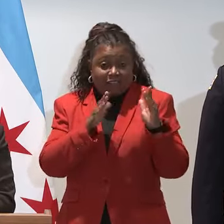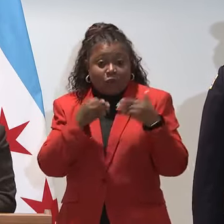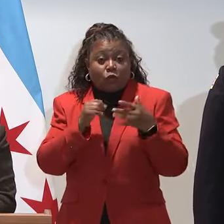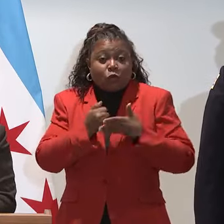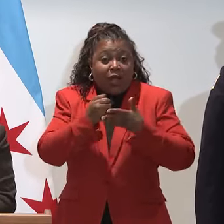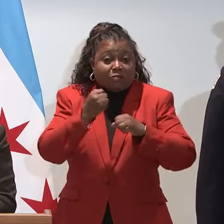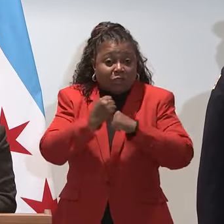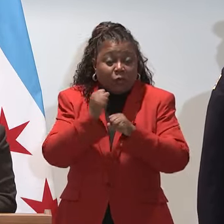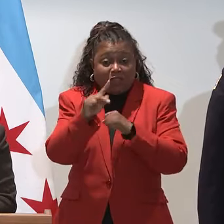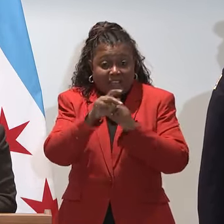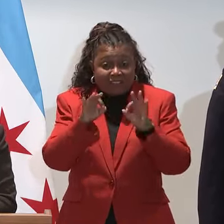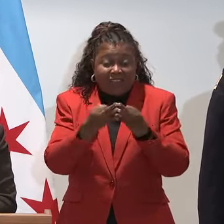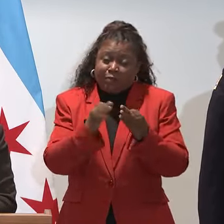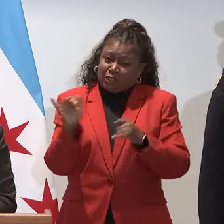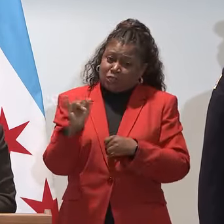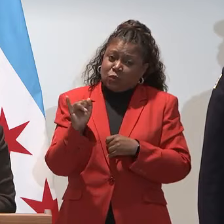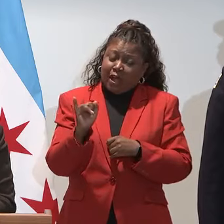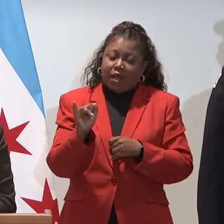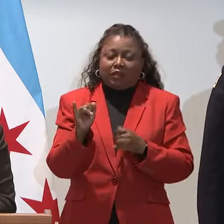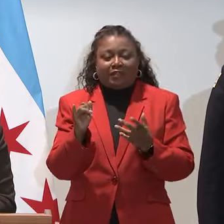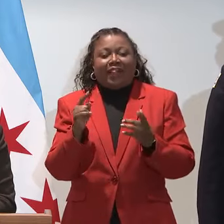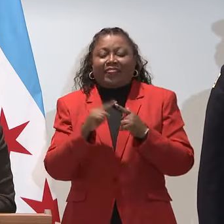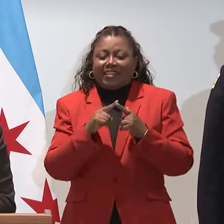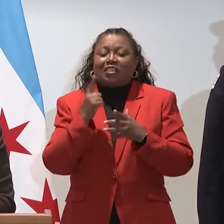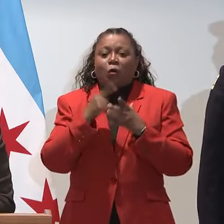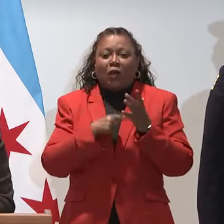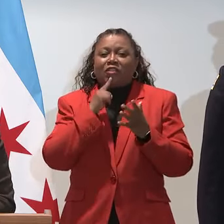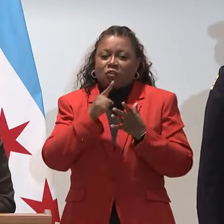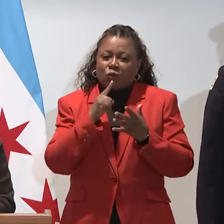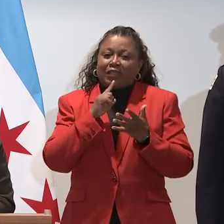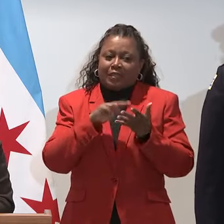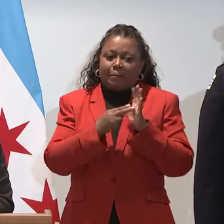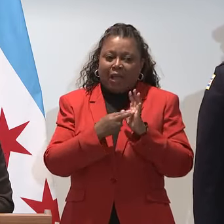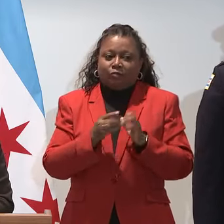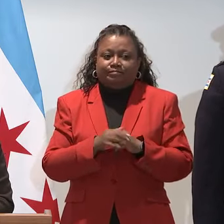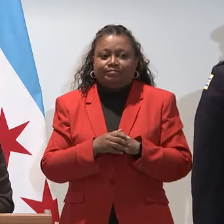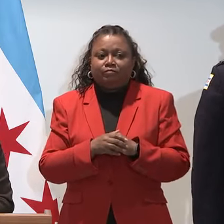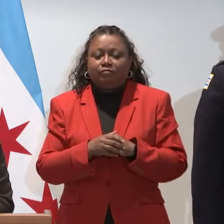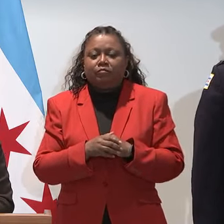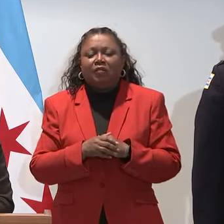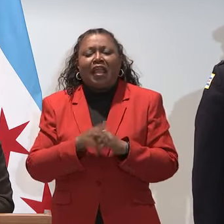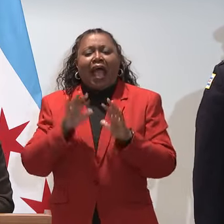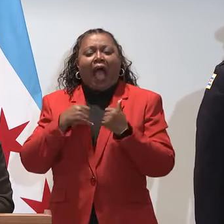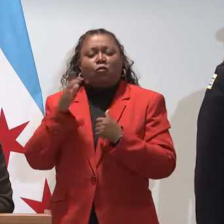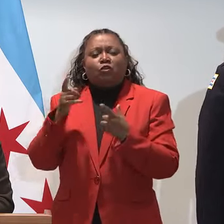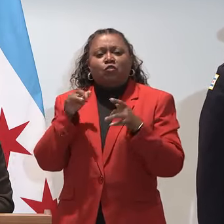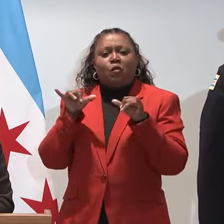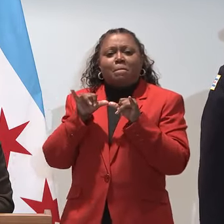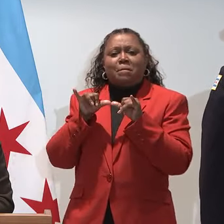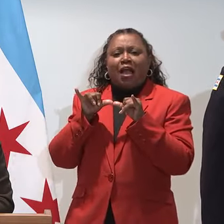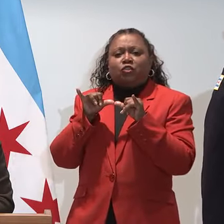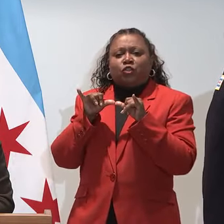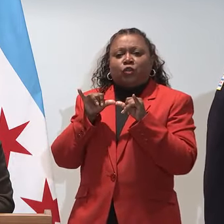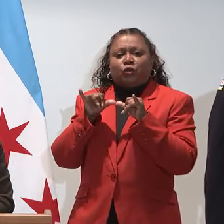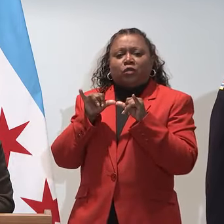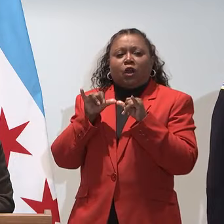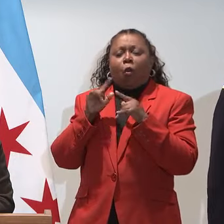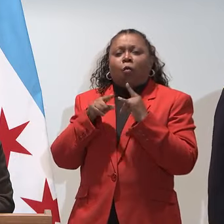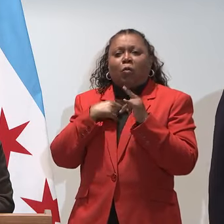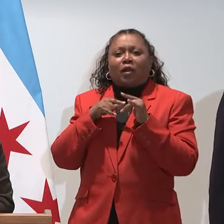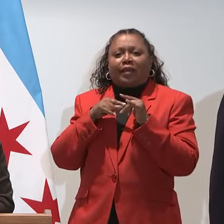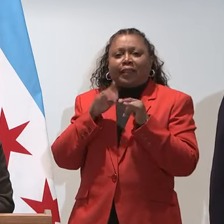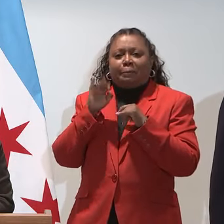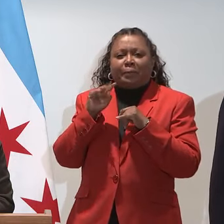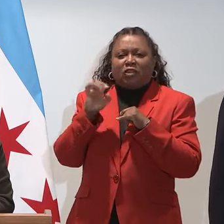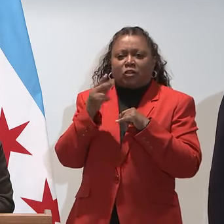to help support their families as well. This is what this is really about. And how will you measure, what will be the